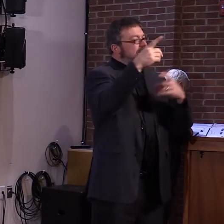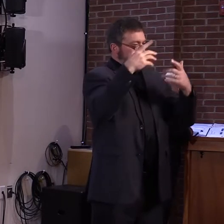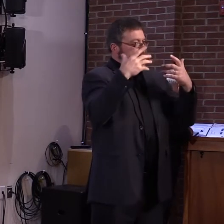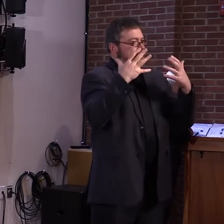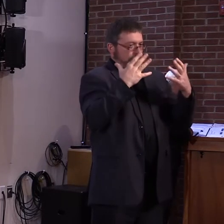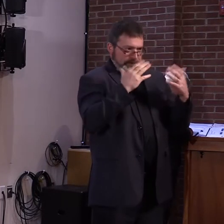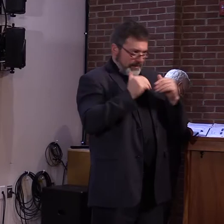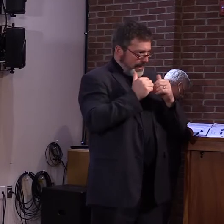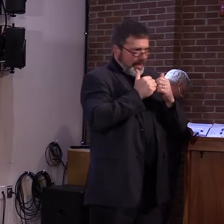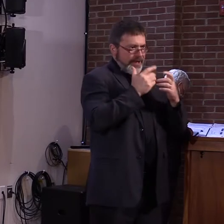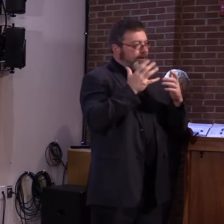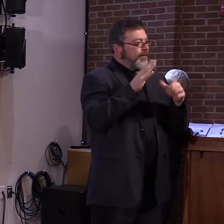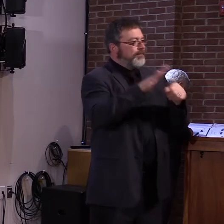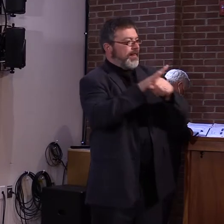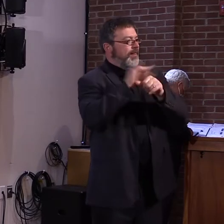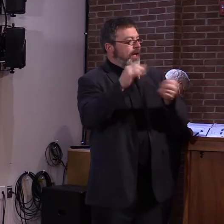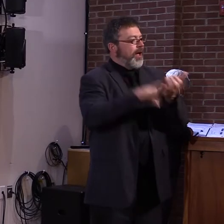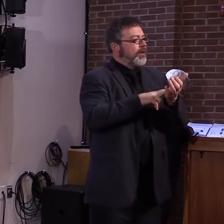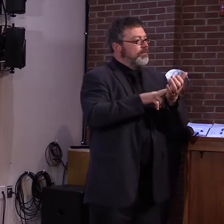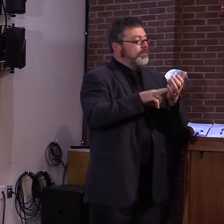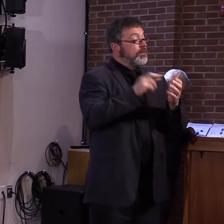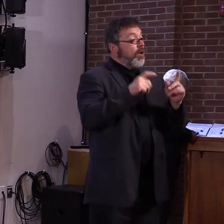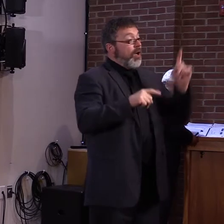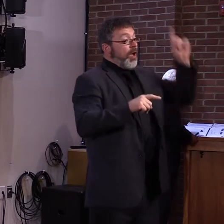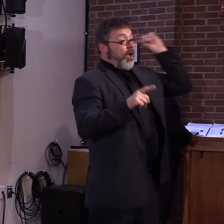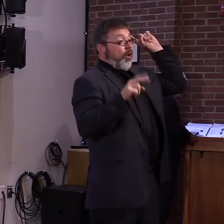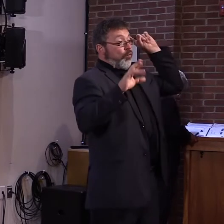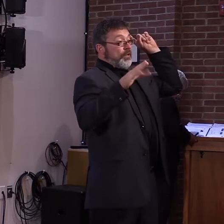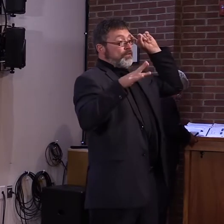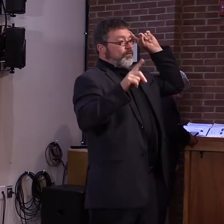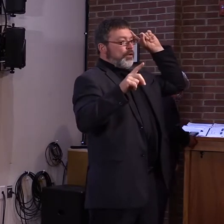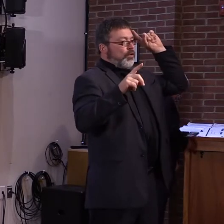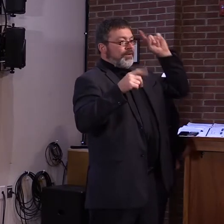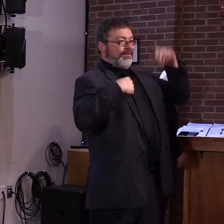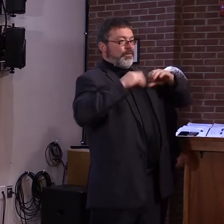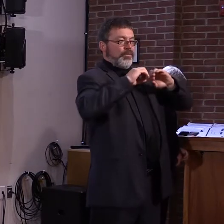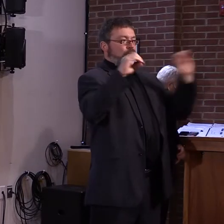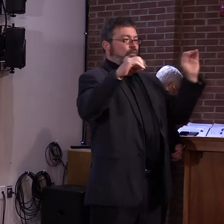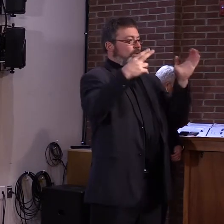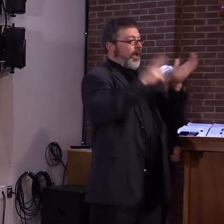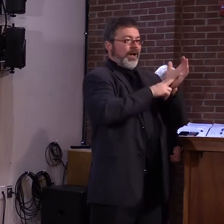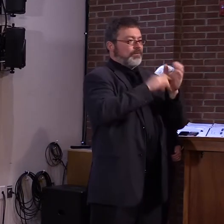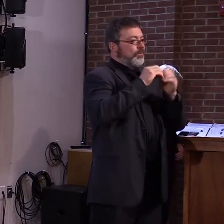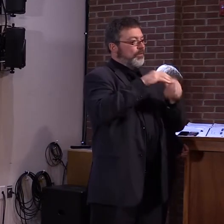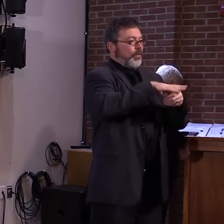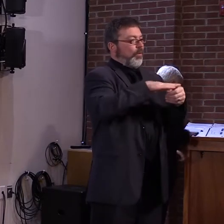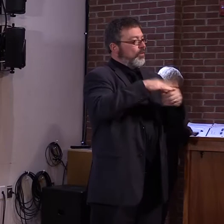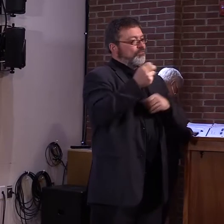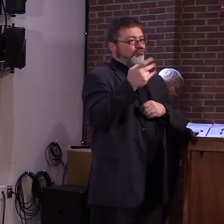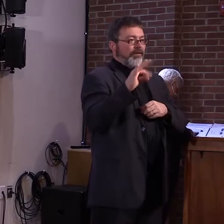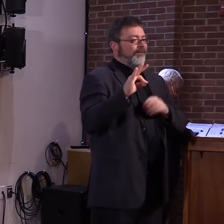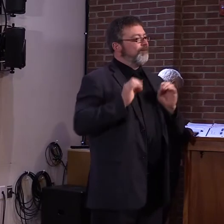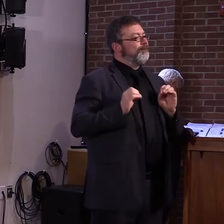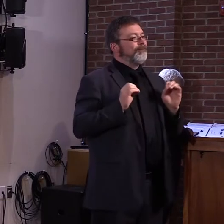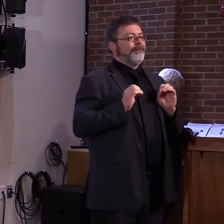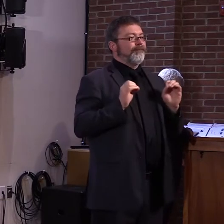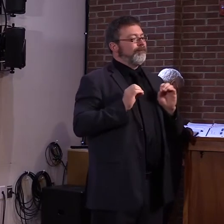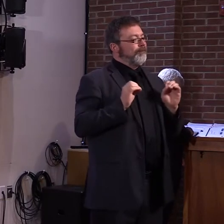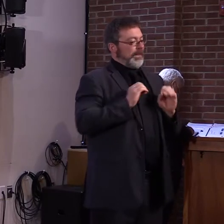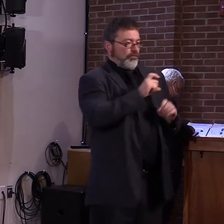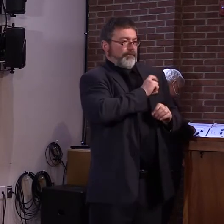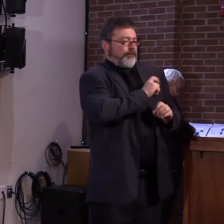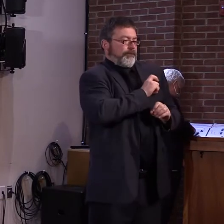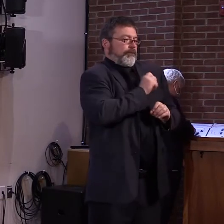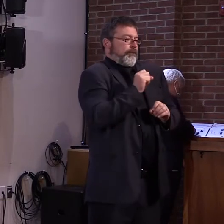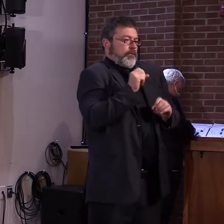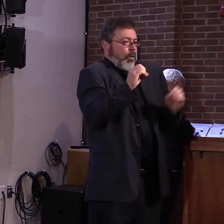had not moved forward with their contract with the local sheriff, which is, you know, I get that part because